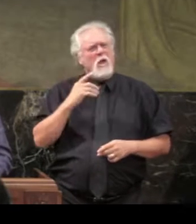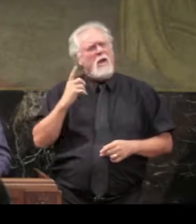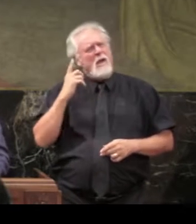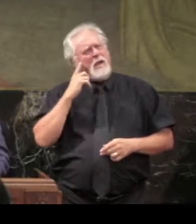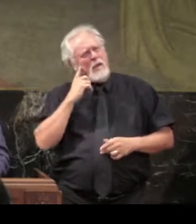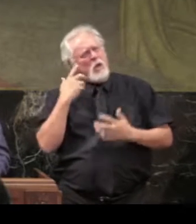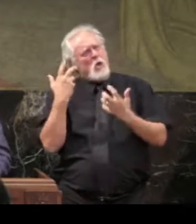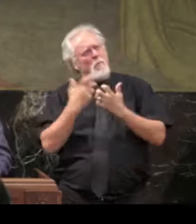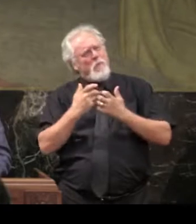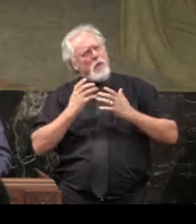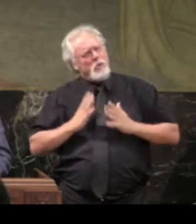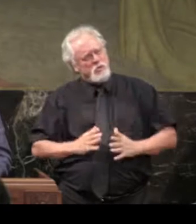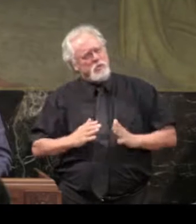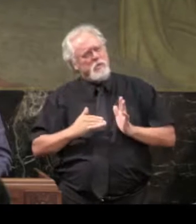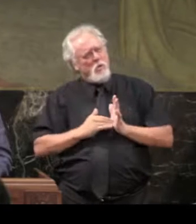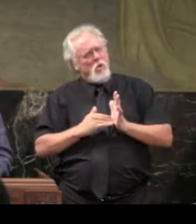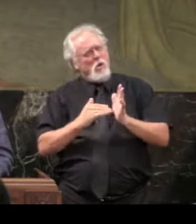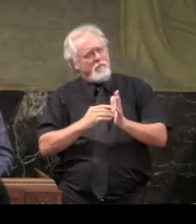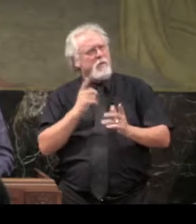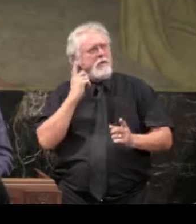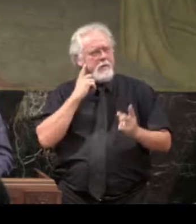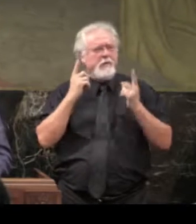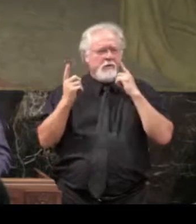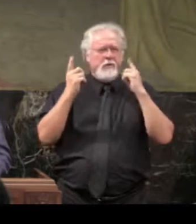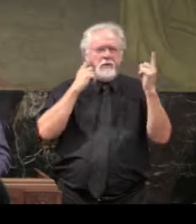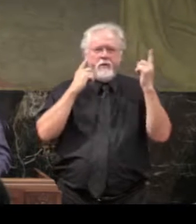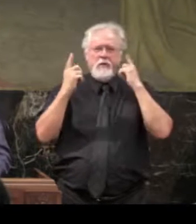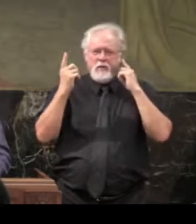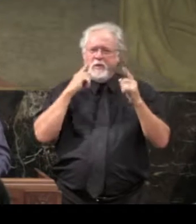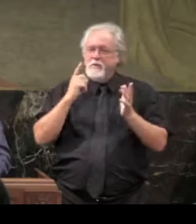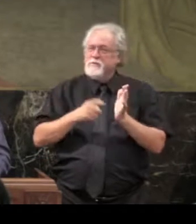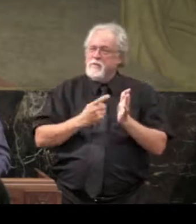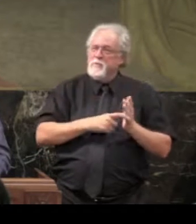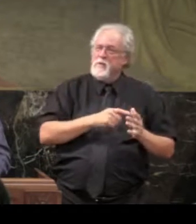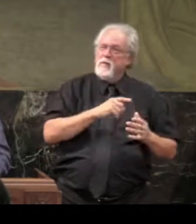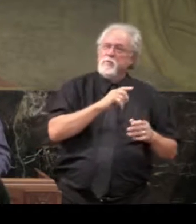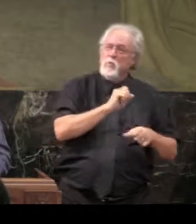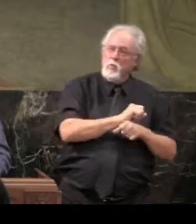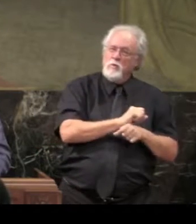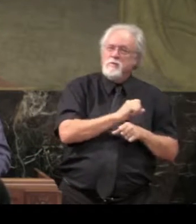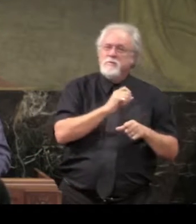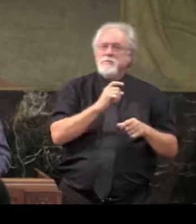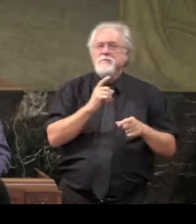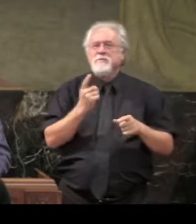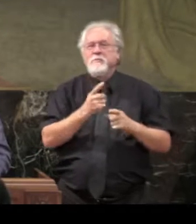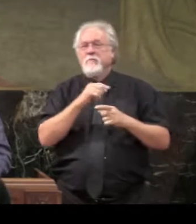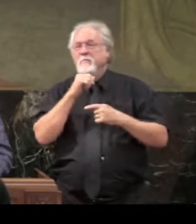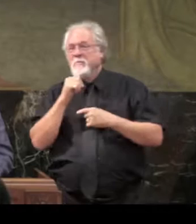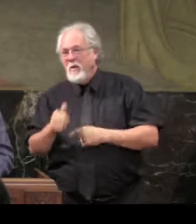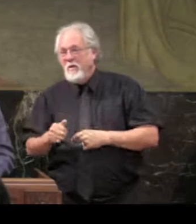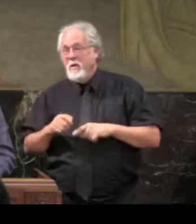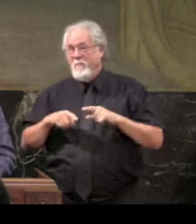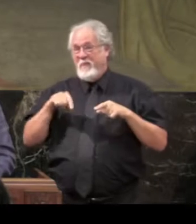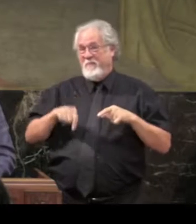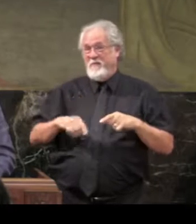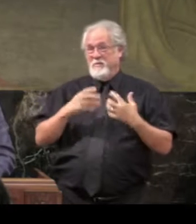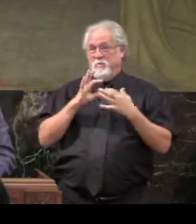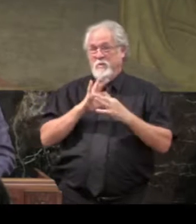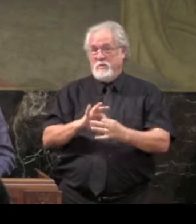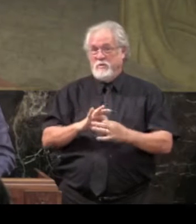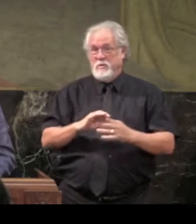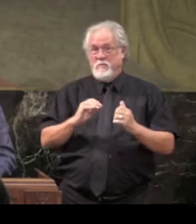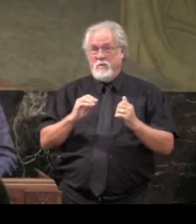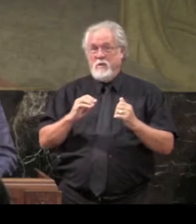used, partnership, quite often, and sometimes it applies and sometimes it doesn't. I want you all to know that the relationship that the state